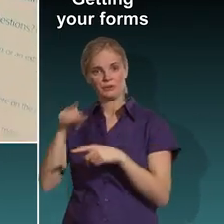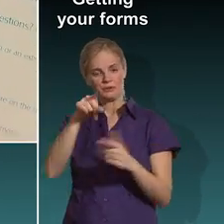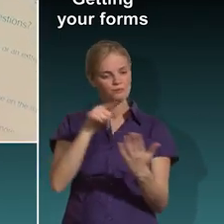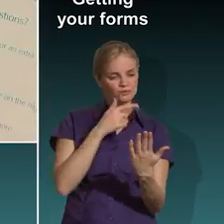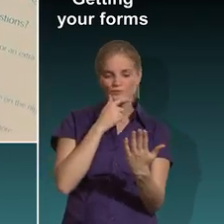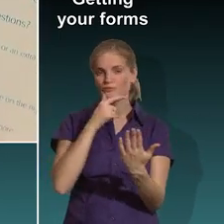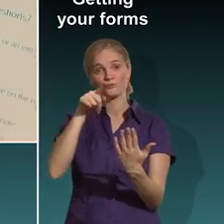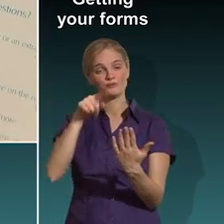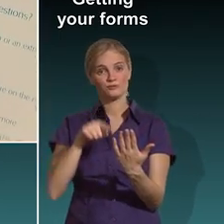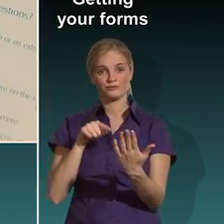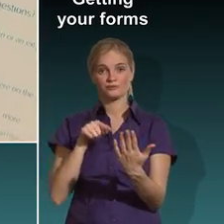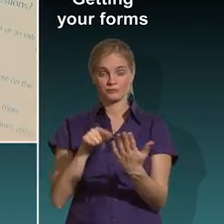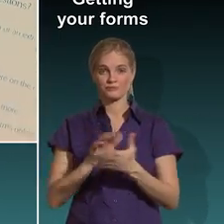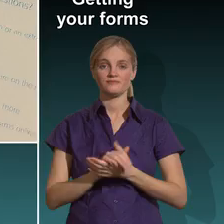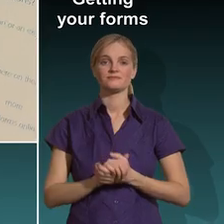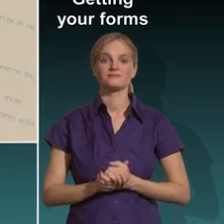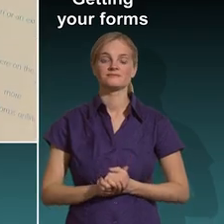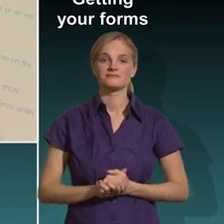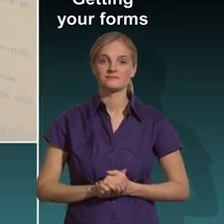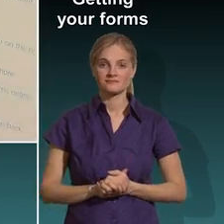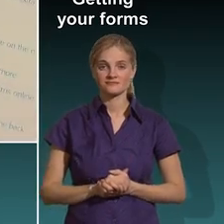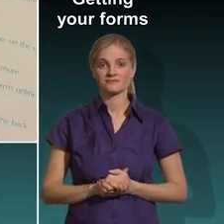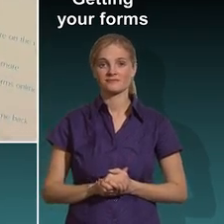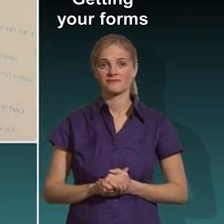written information in several languages.